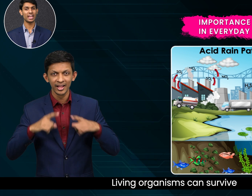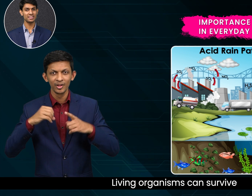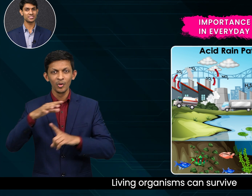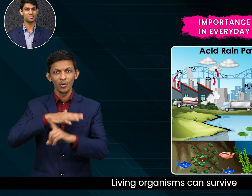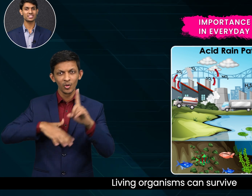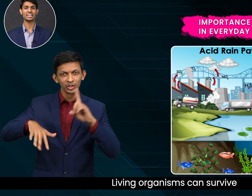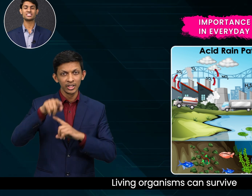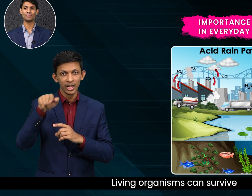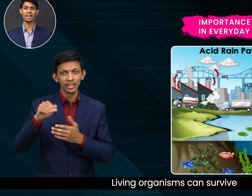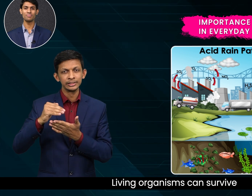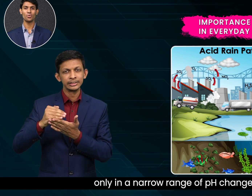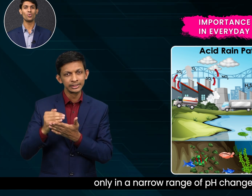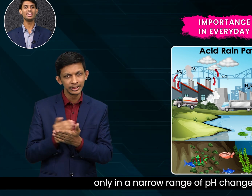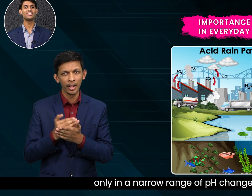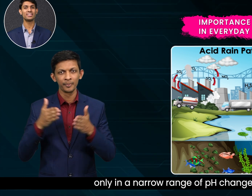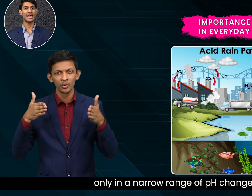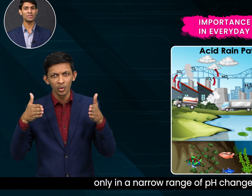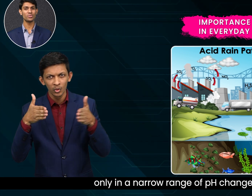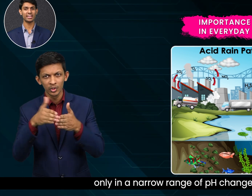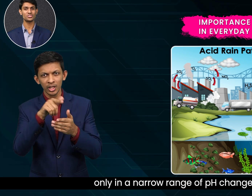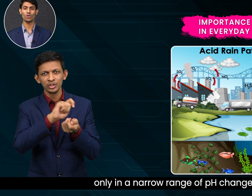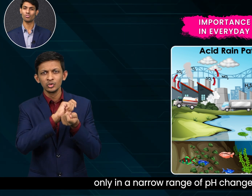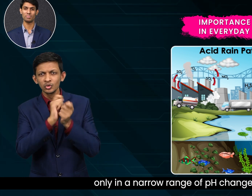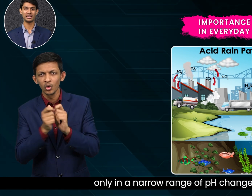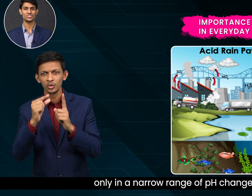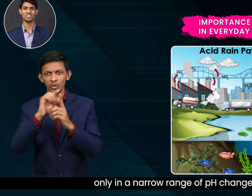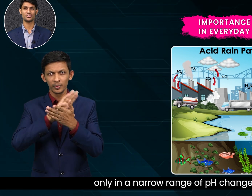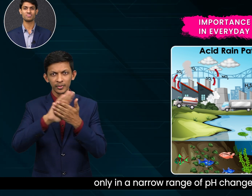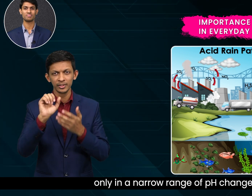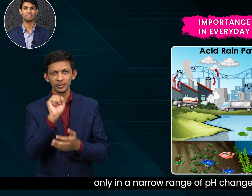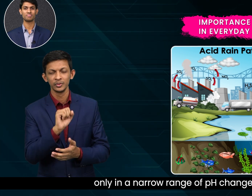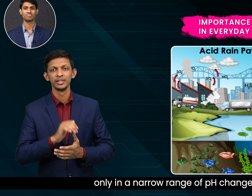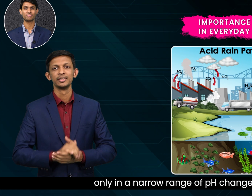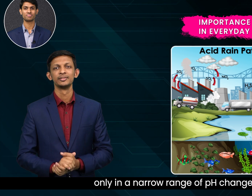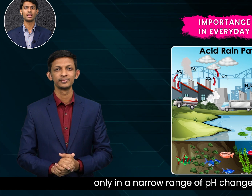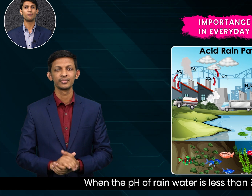Living organisms can survive only in a narrow range of a pH change.